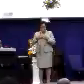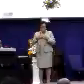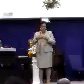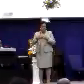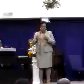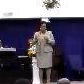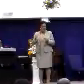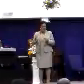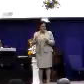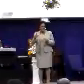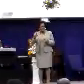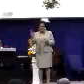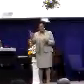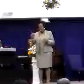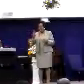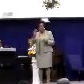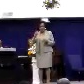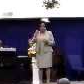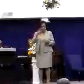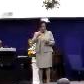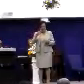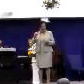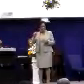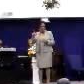I never had no Rolls Royce or Bentley.